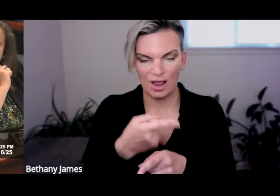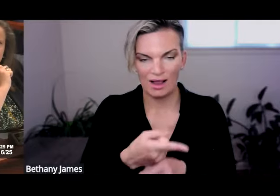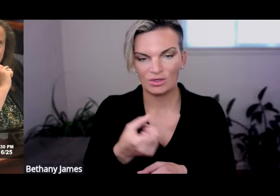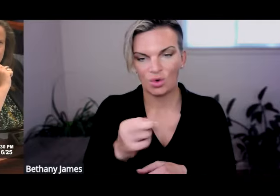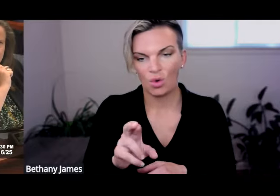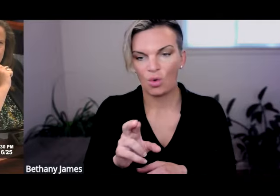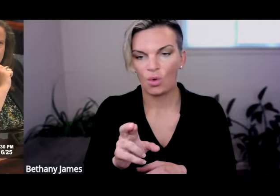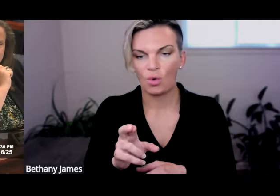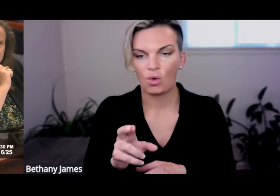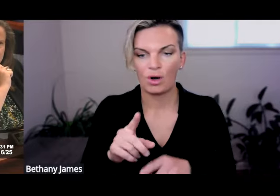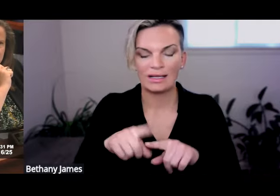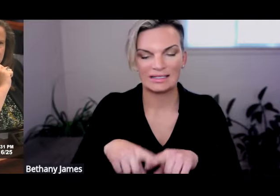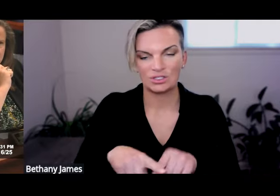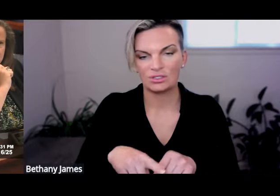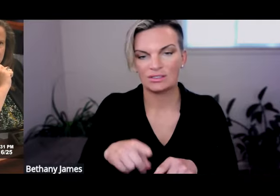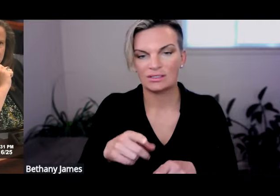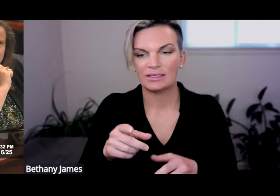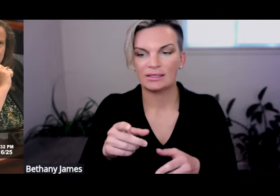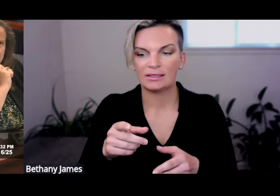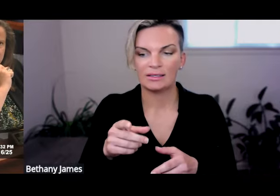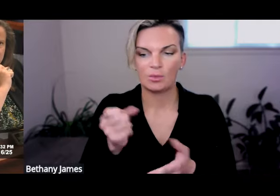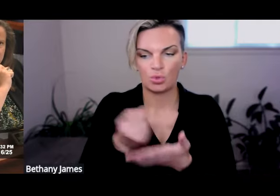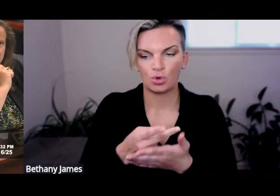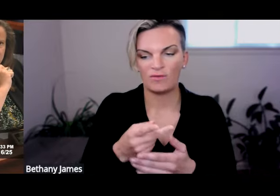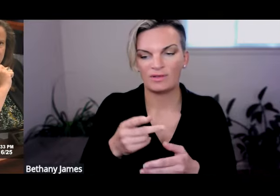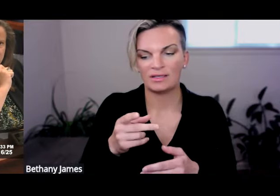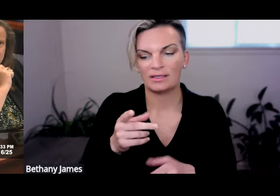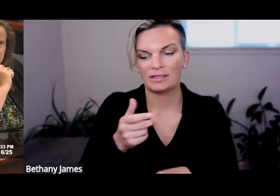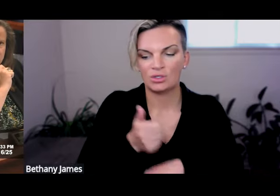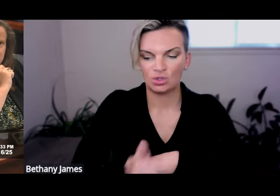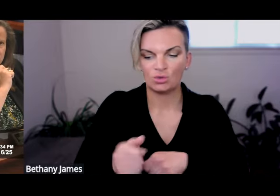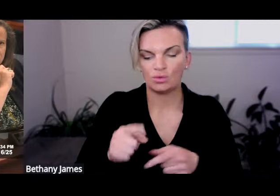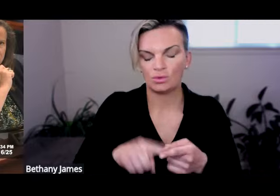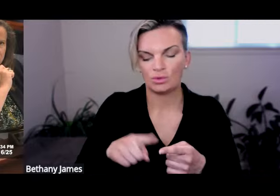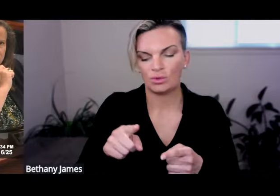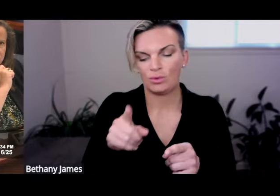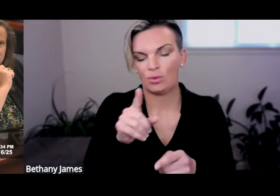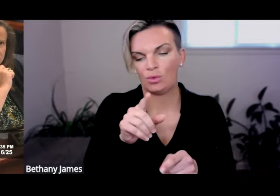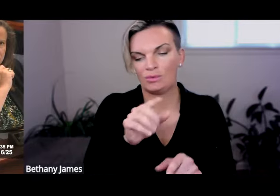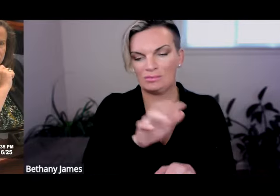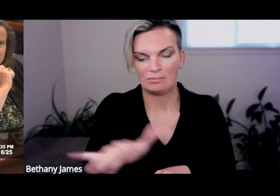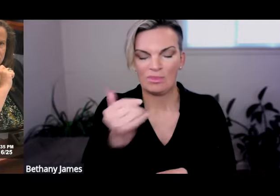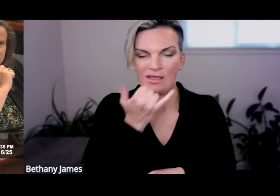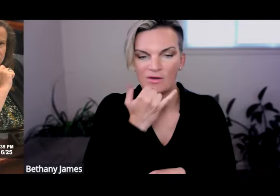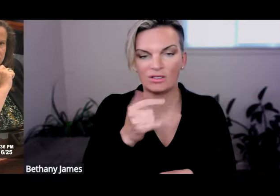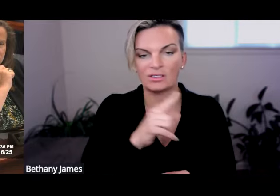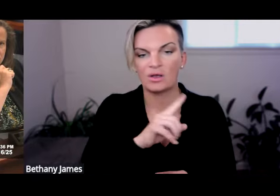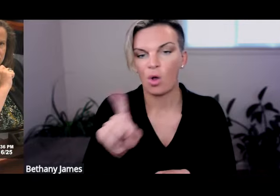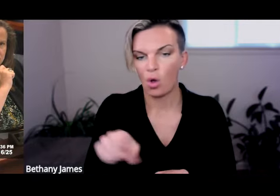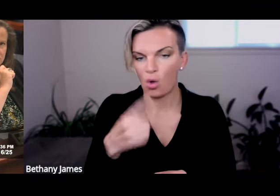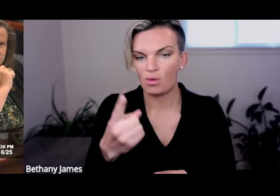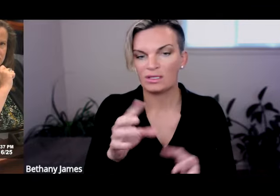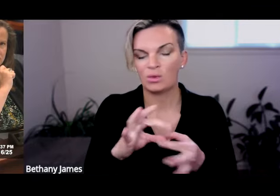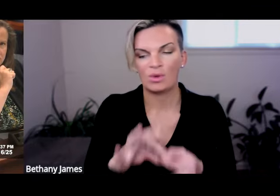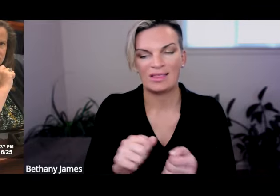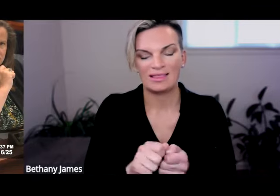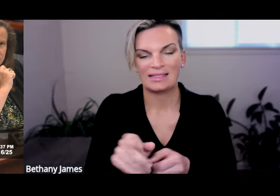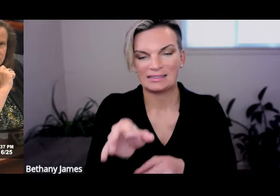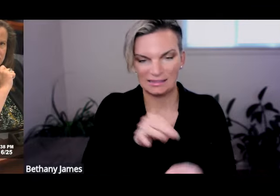with regard to typographical errors. Our condition would only be with regard to substitution of